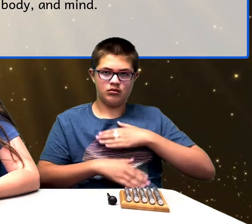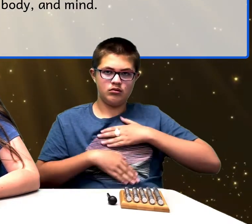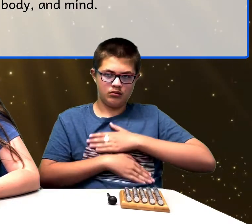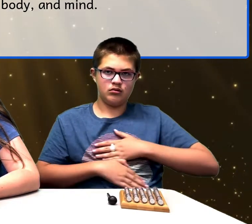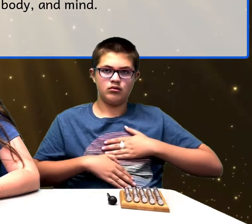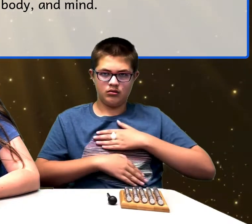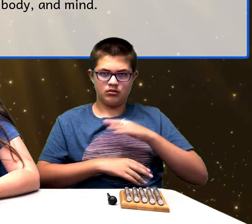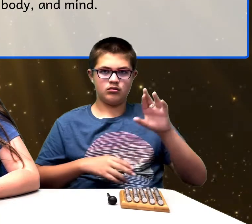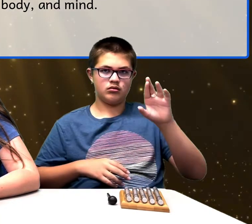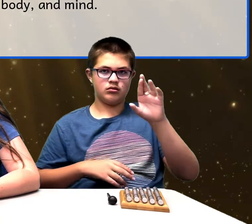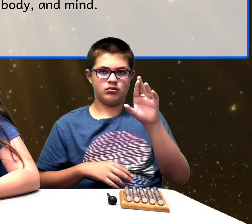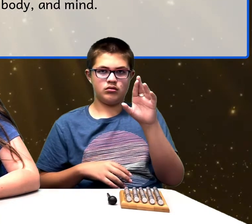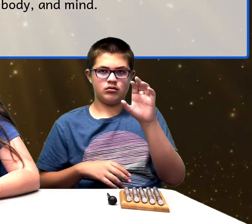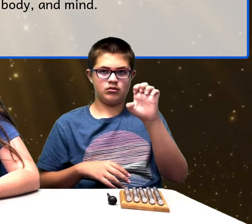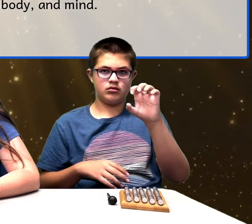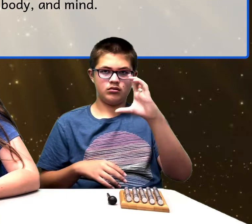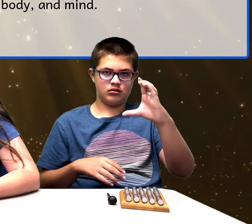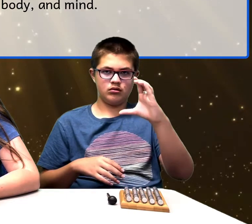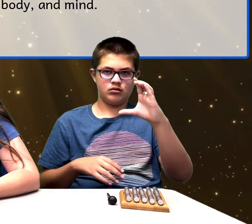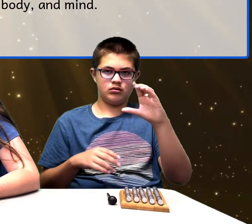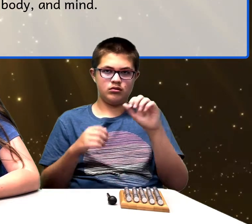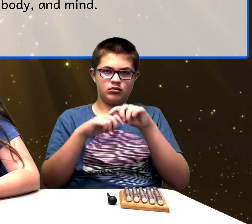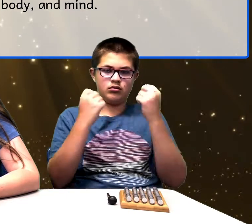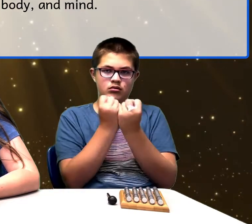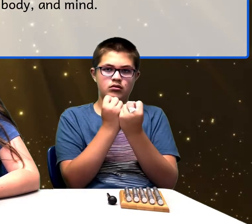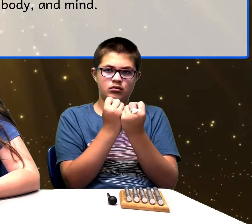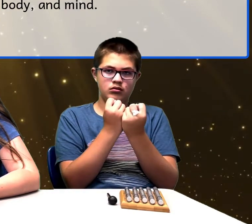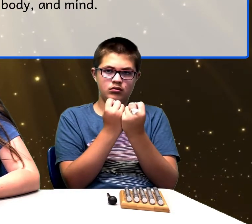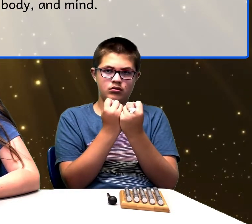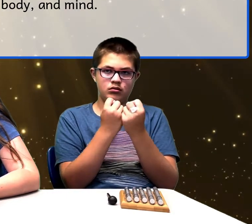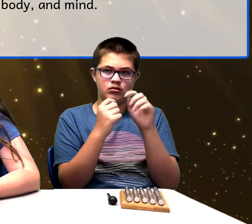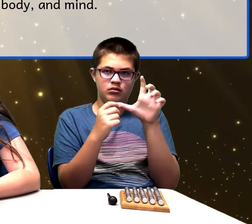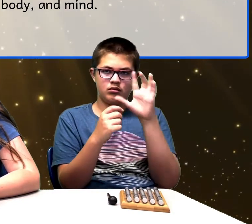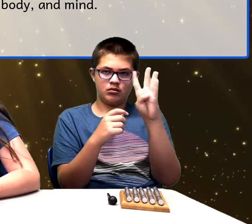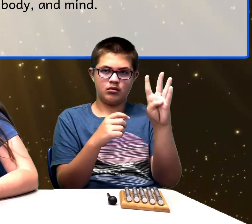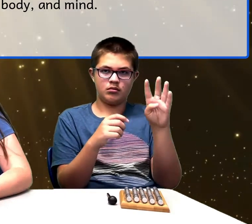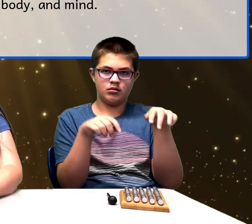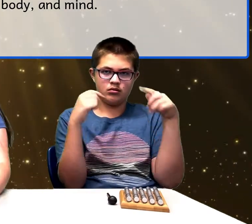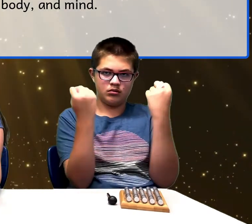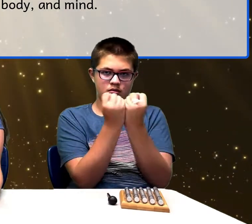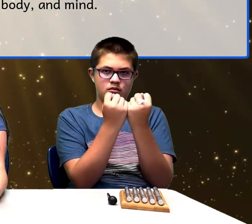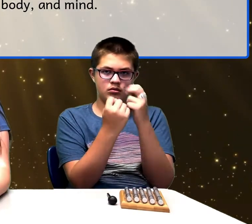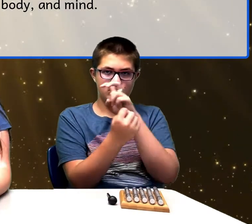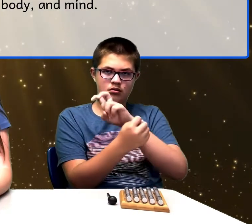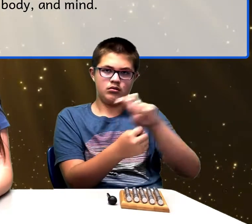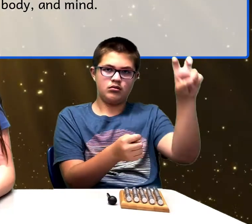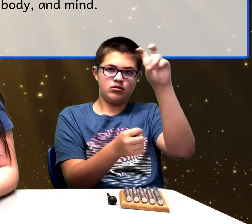recreational teams, club teams, and travel teams. Playing on an